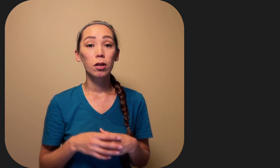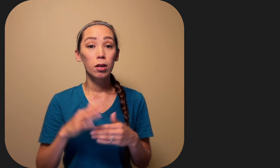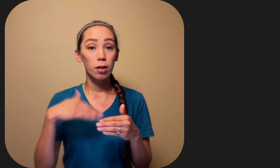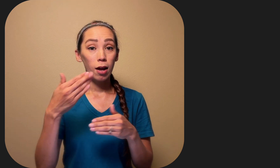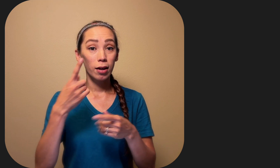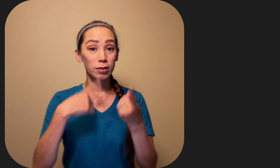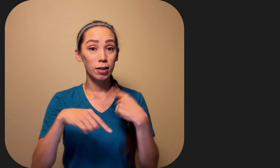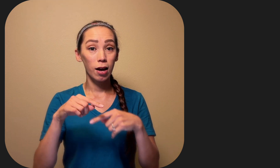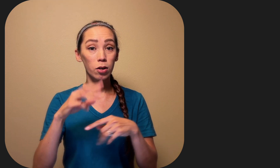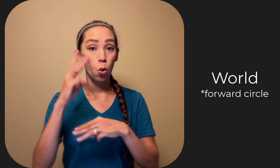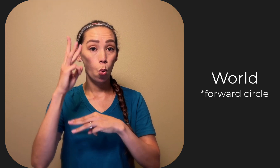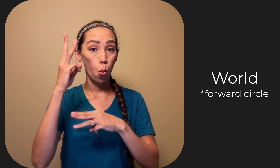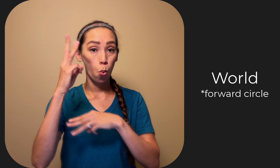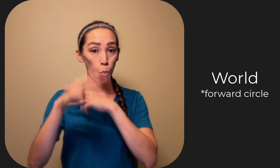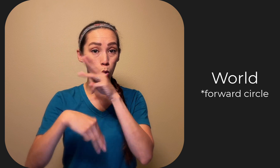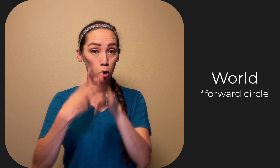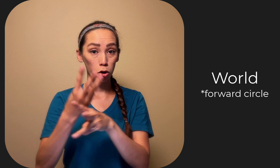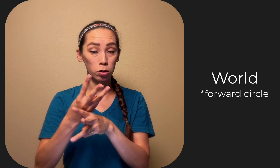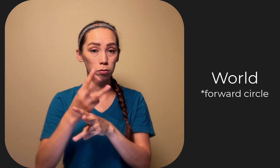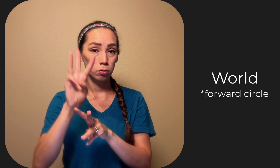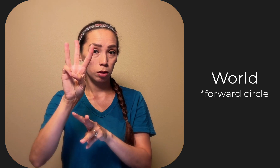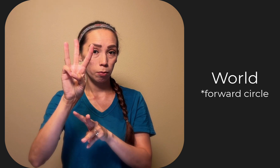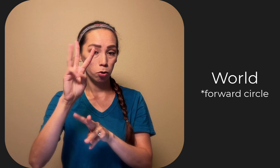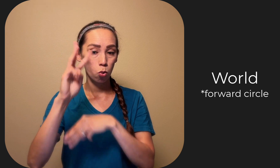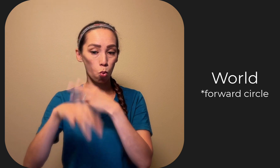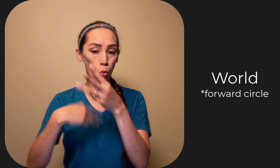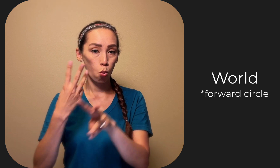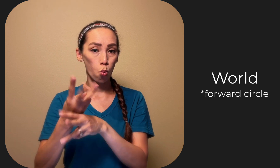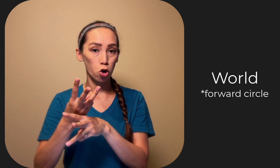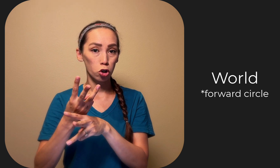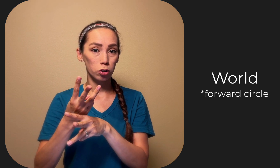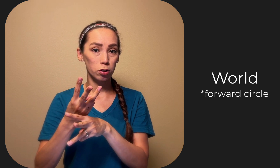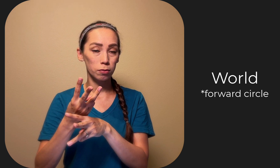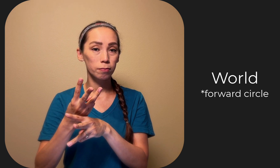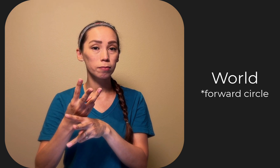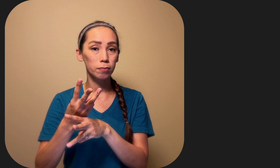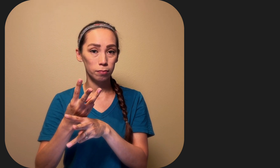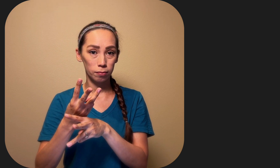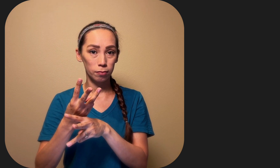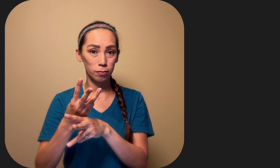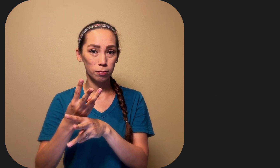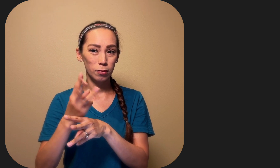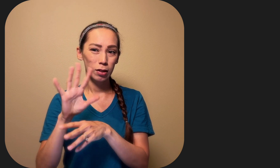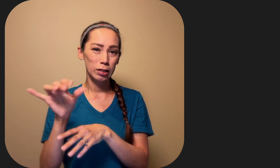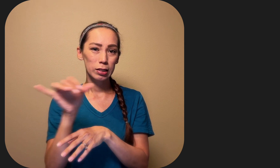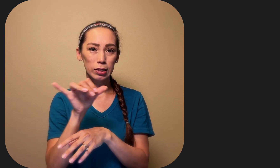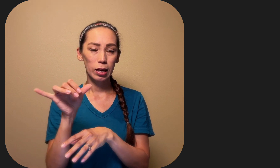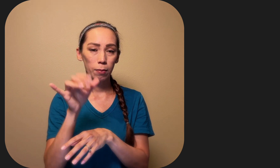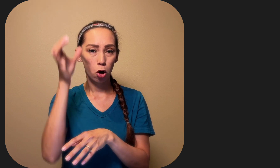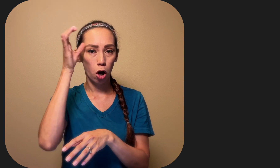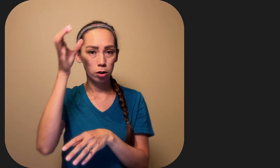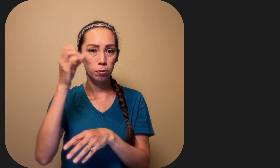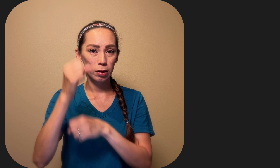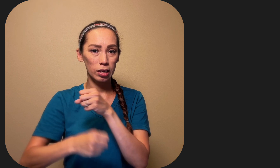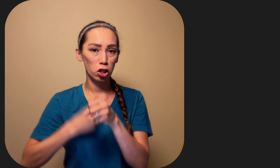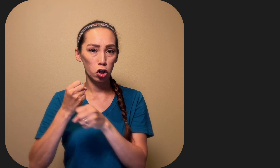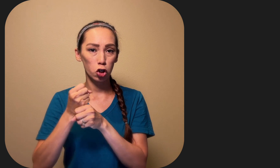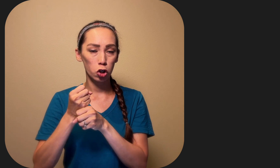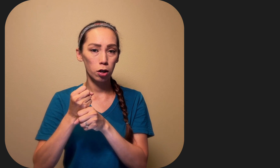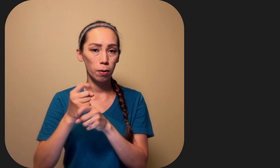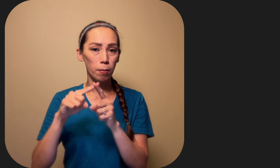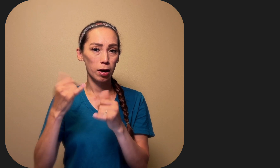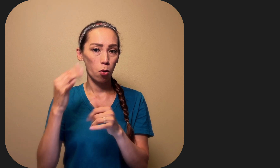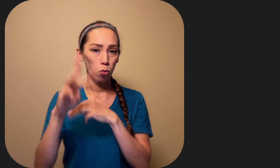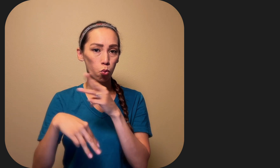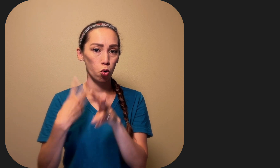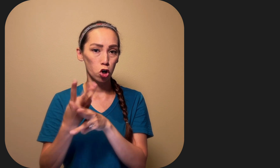The next sign would be world. So you actually would use the W's for world. You would go circular forward, kind of the